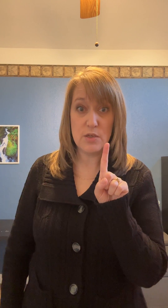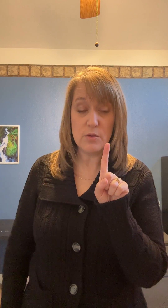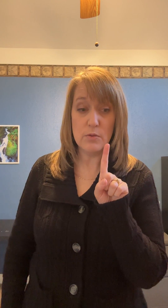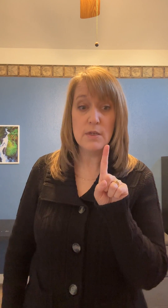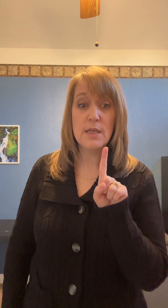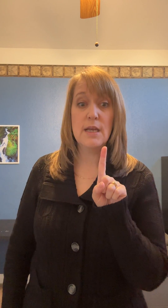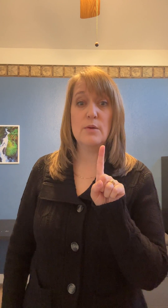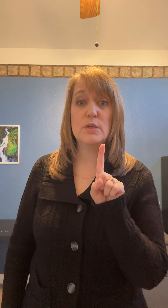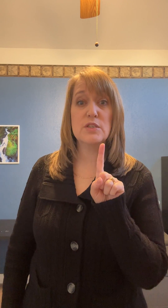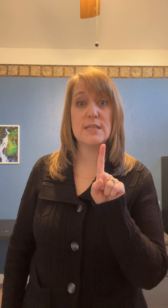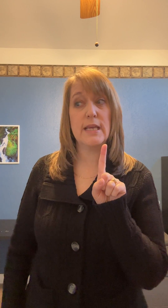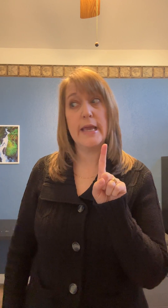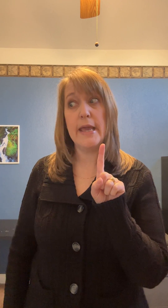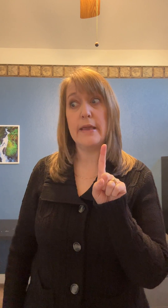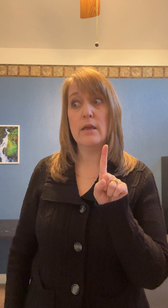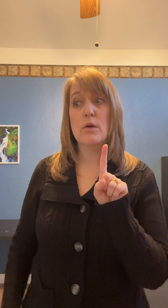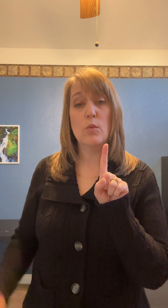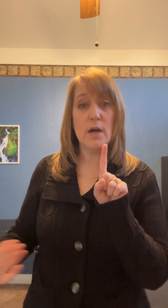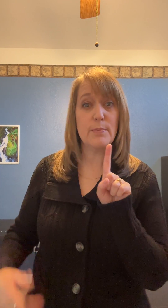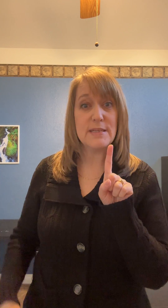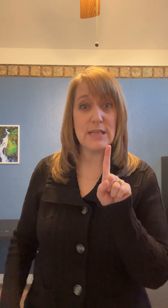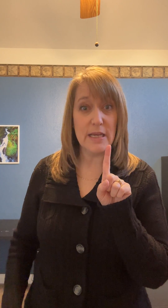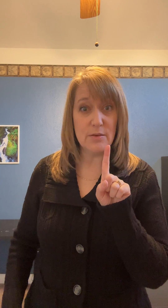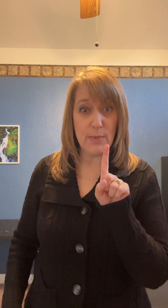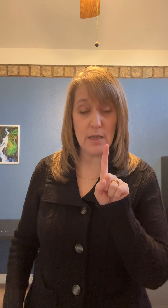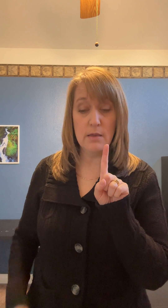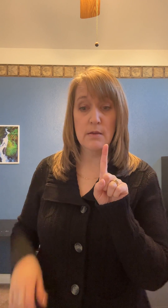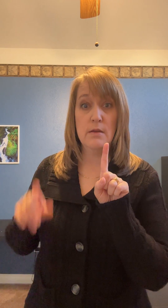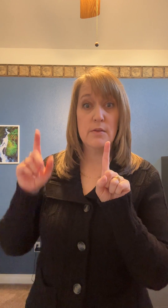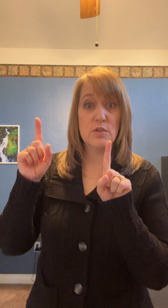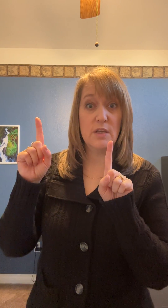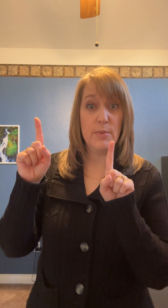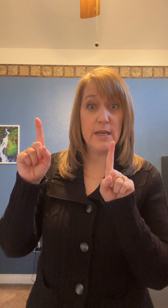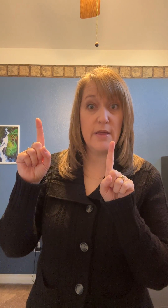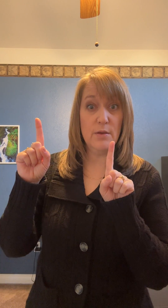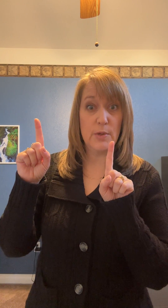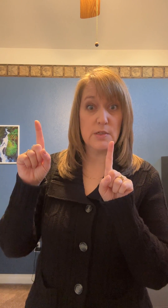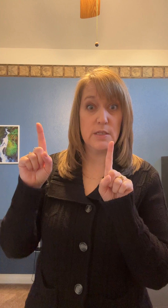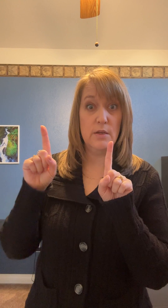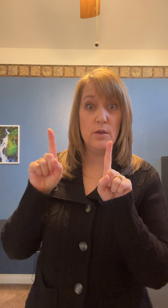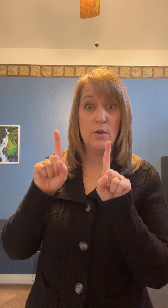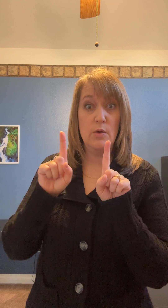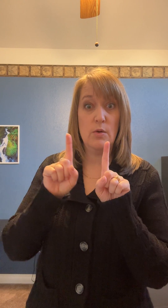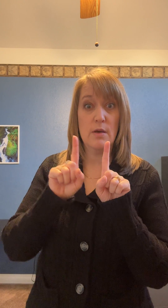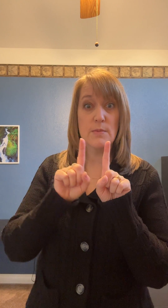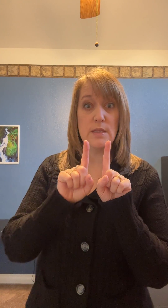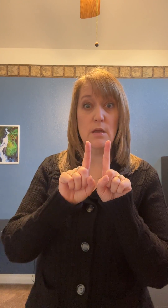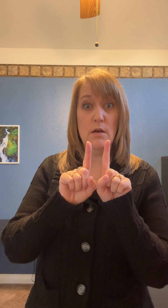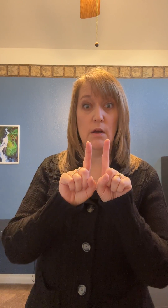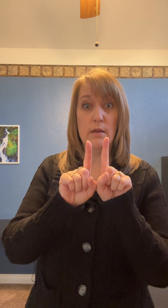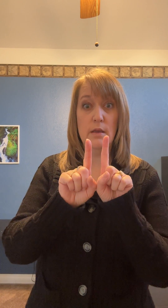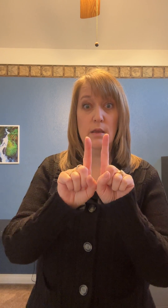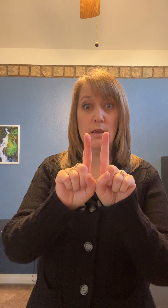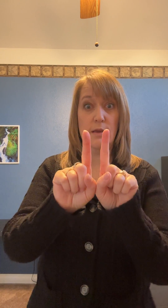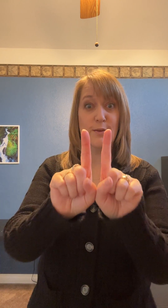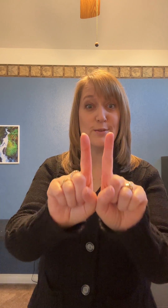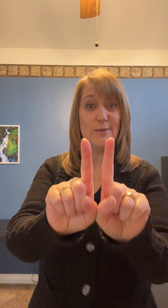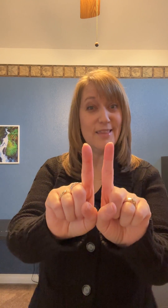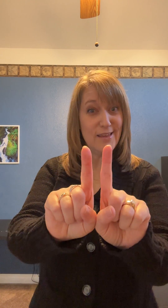you. And when you're saying, hey, walk beside me, there's going to be another person who comes along and goes with you.